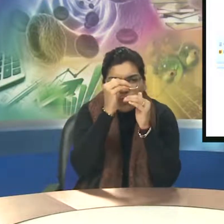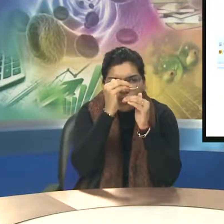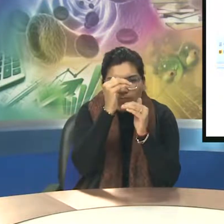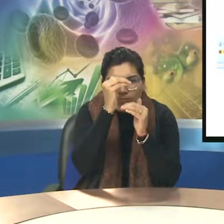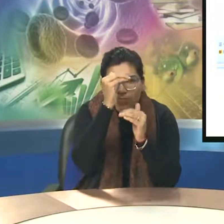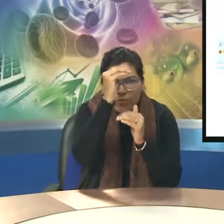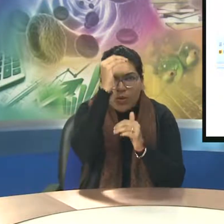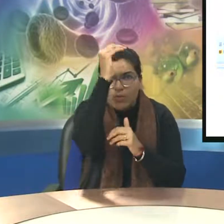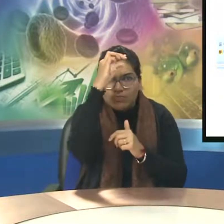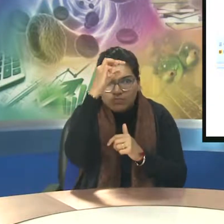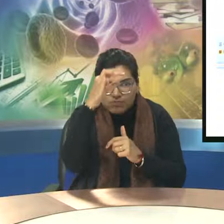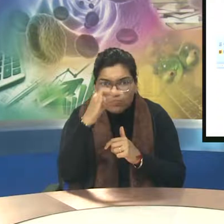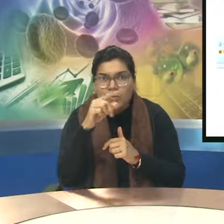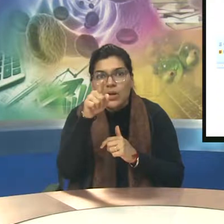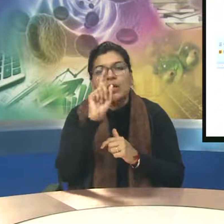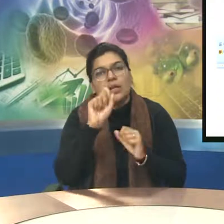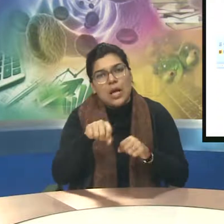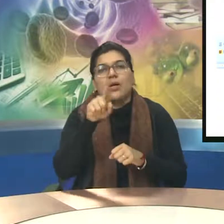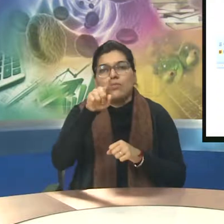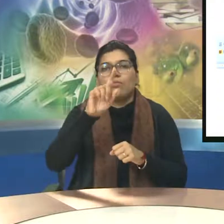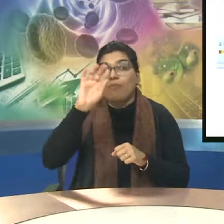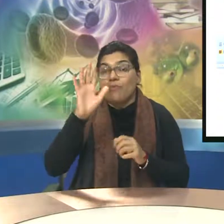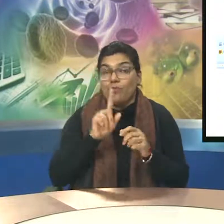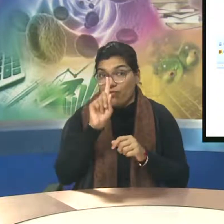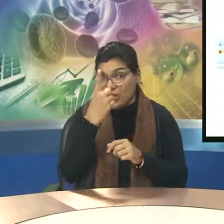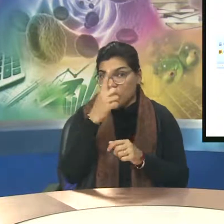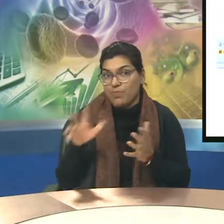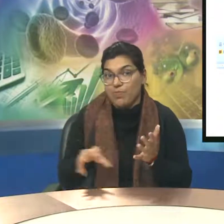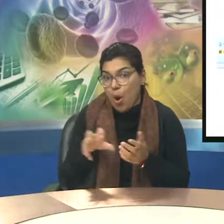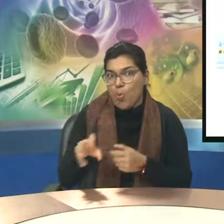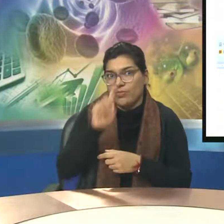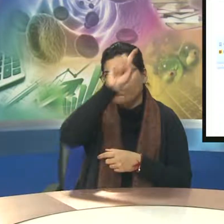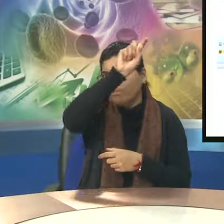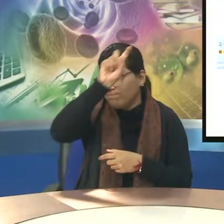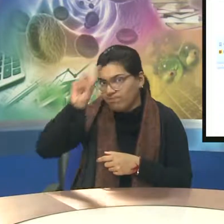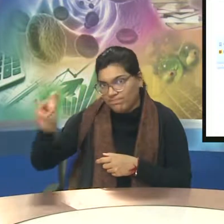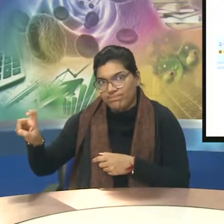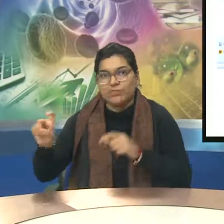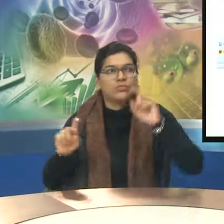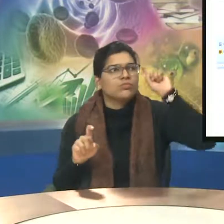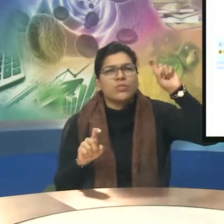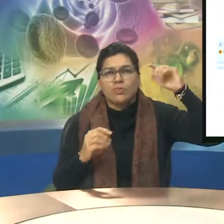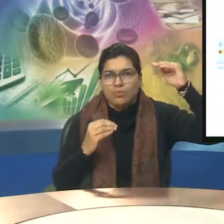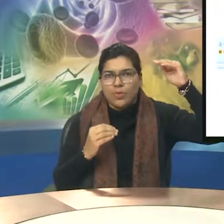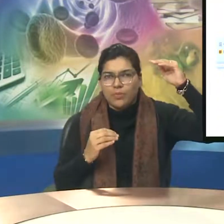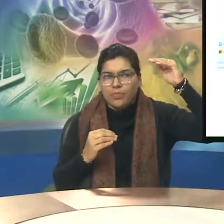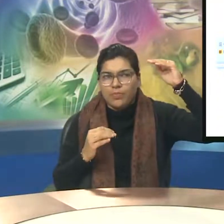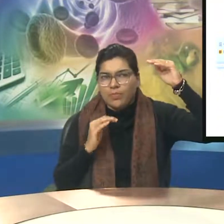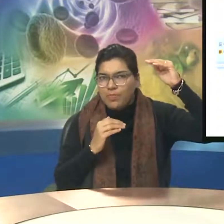can be determined as 1.0, 1.15,